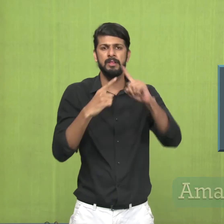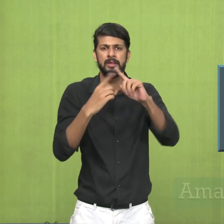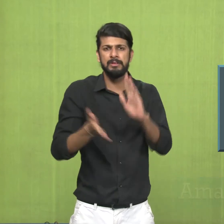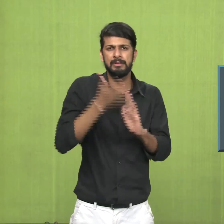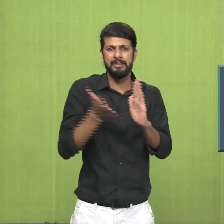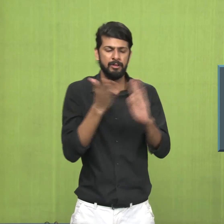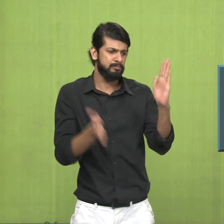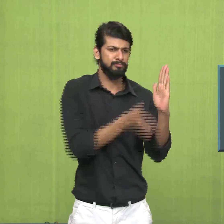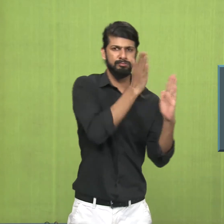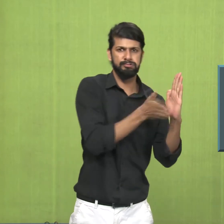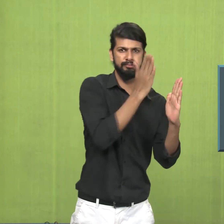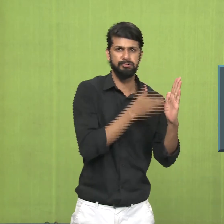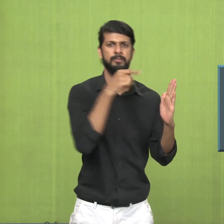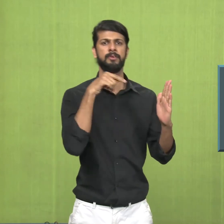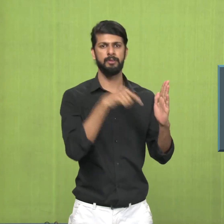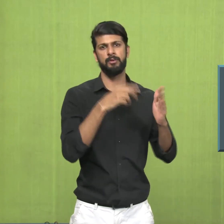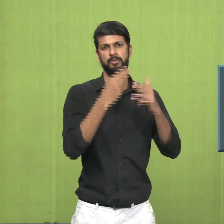and Tempera.